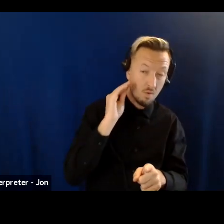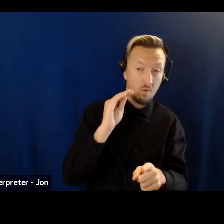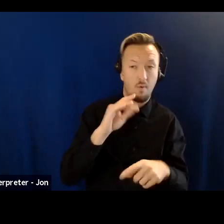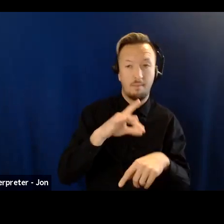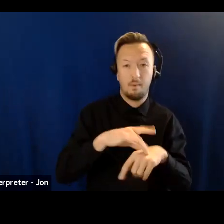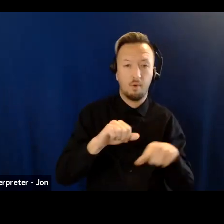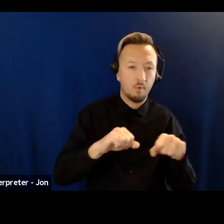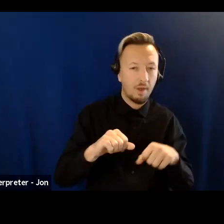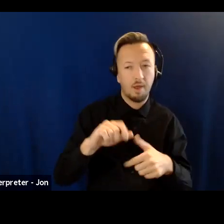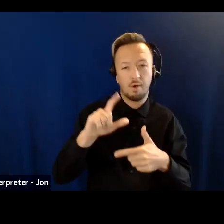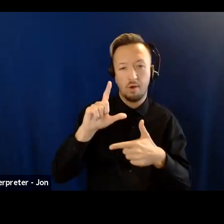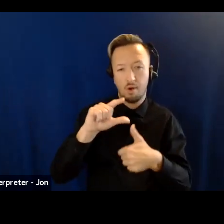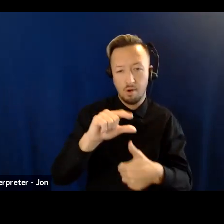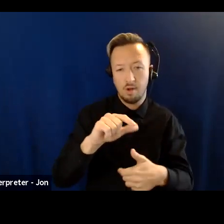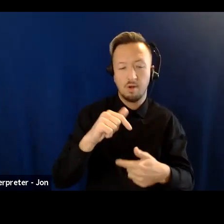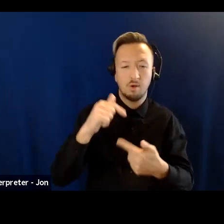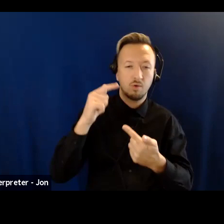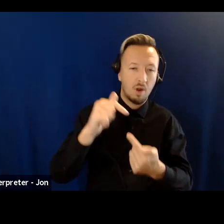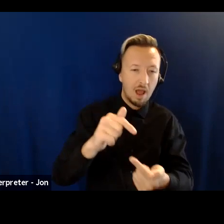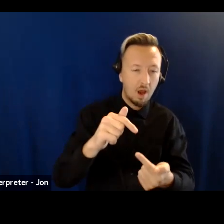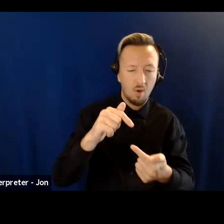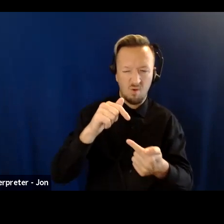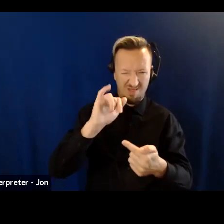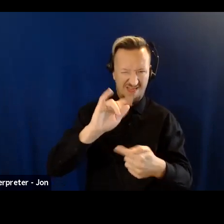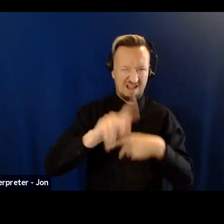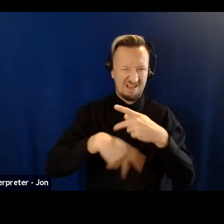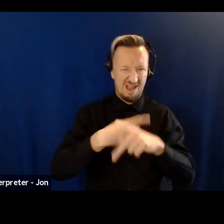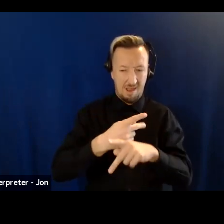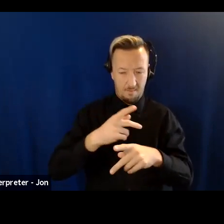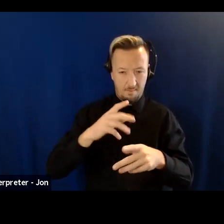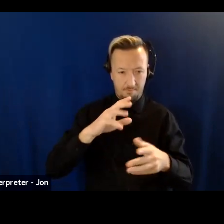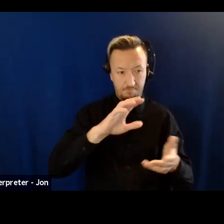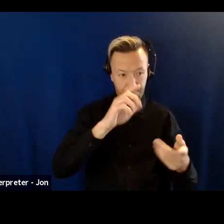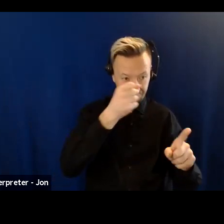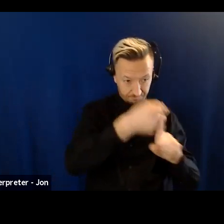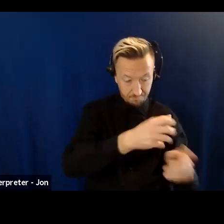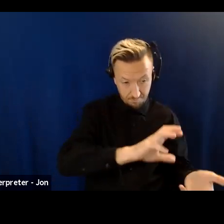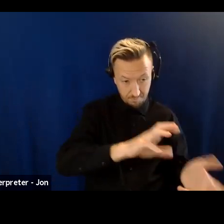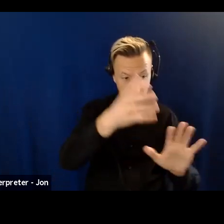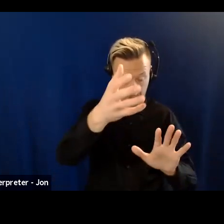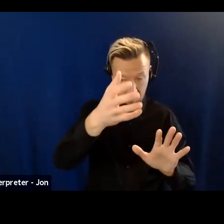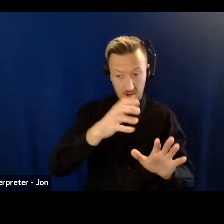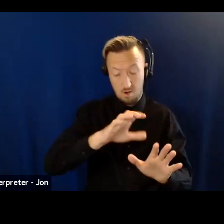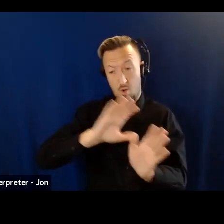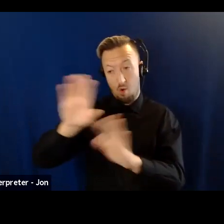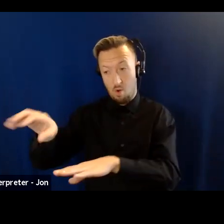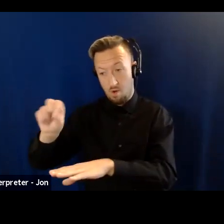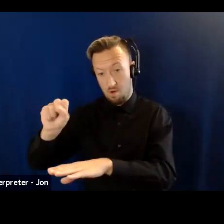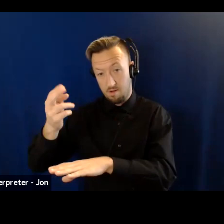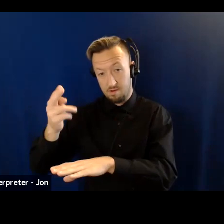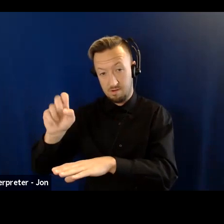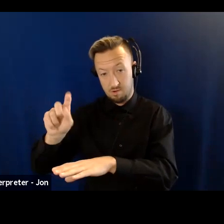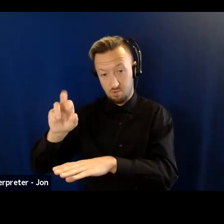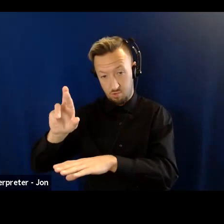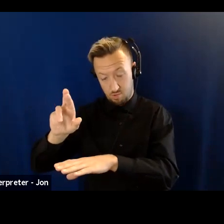earthquake, tornado, those types of disasters, when people and shelters are facilitating people having